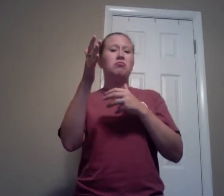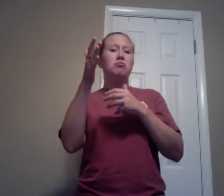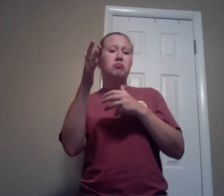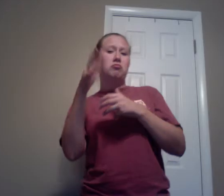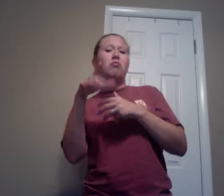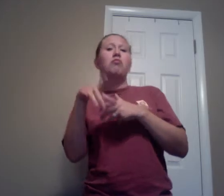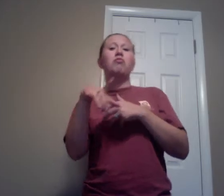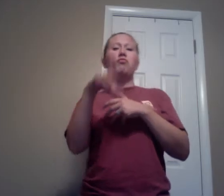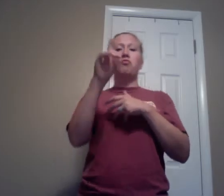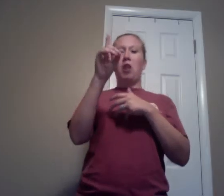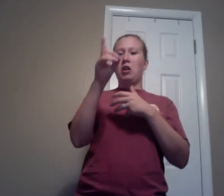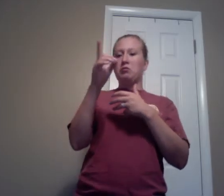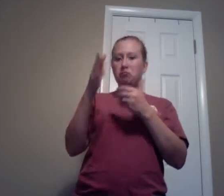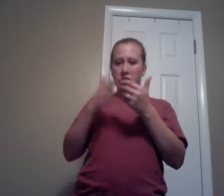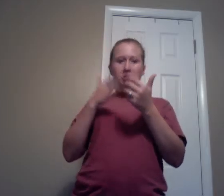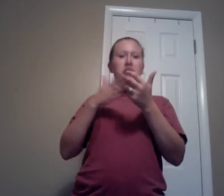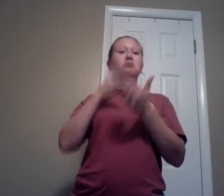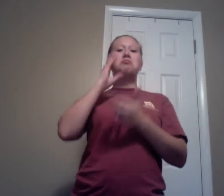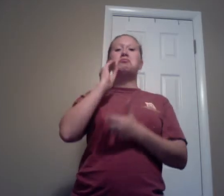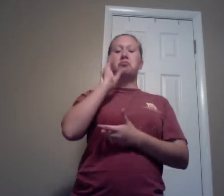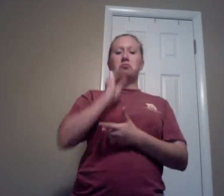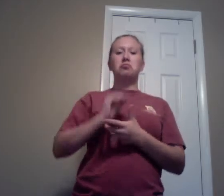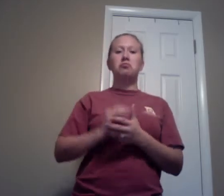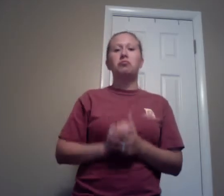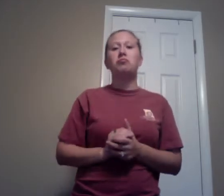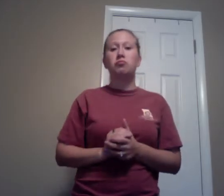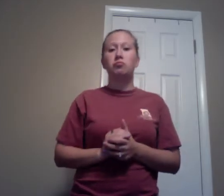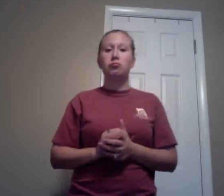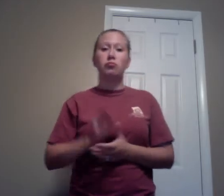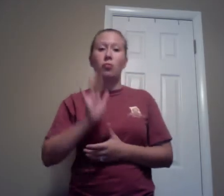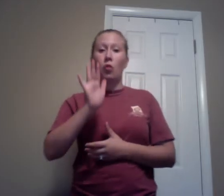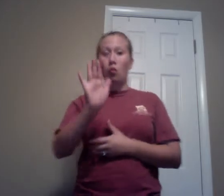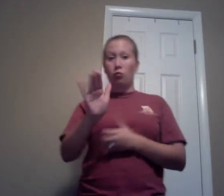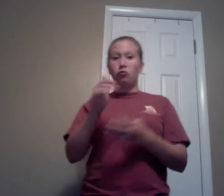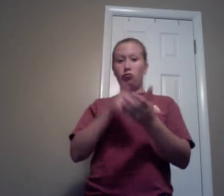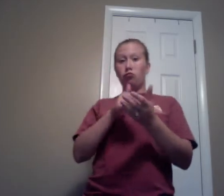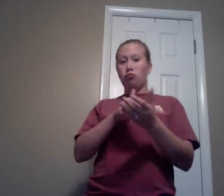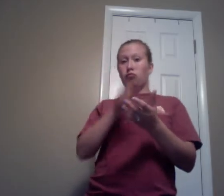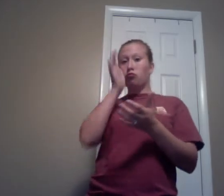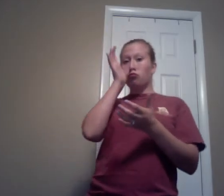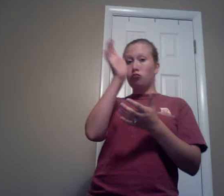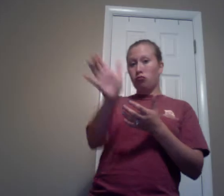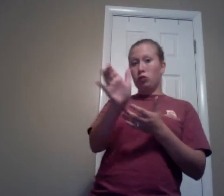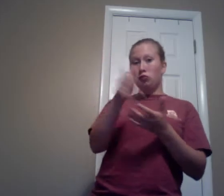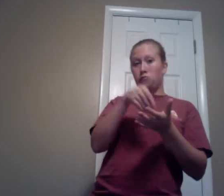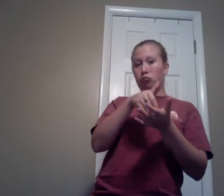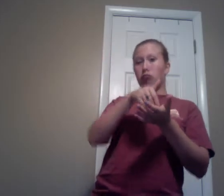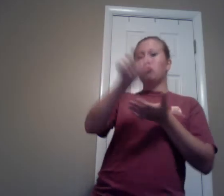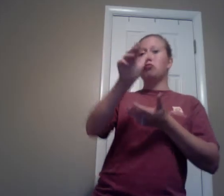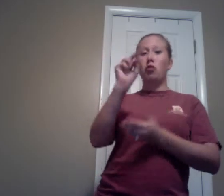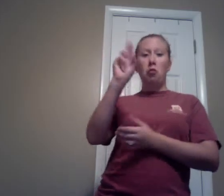pick up the preparation, and you will then receive, as we said, specific instructions from wherever you will be having